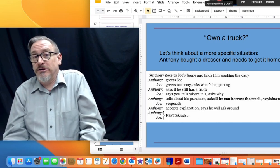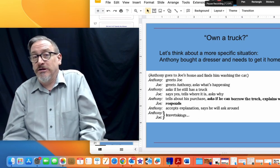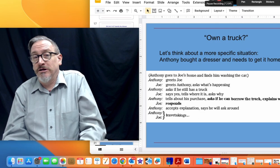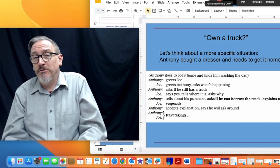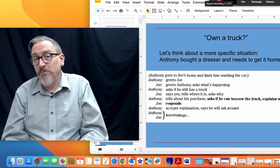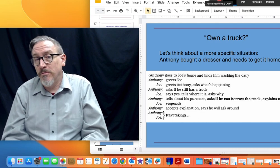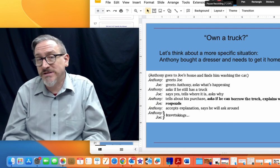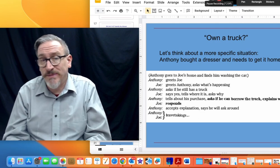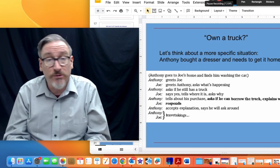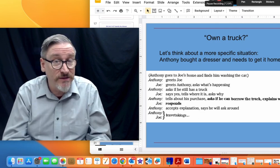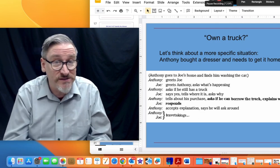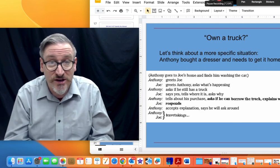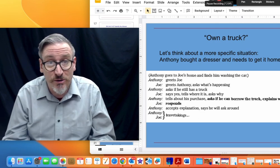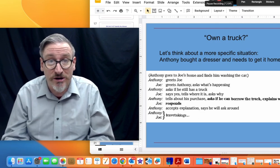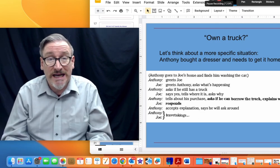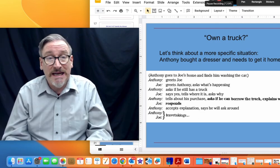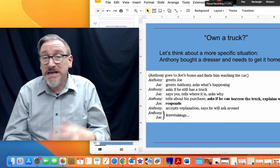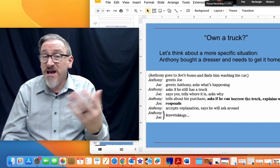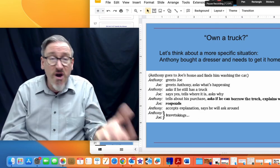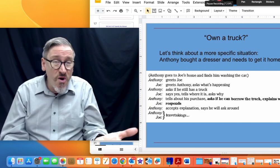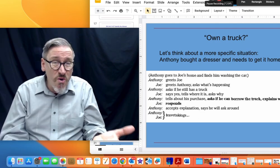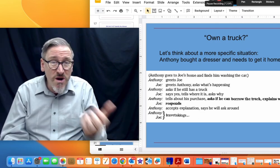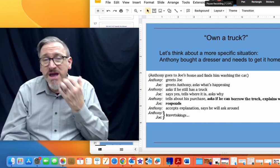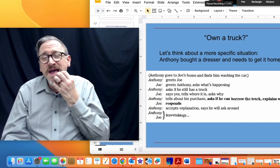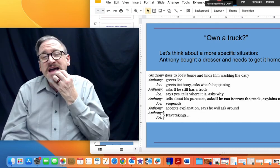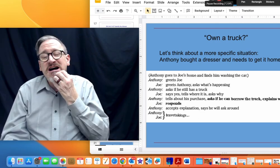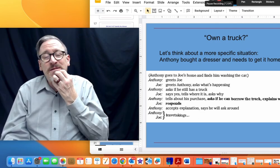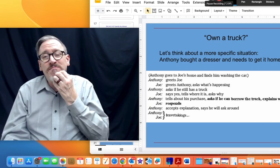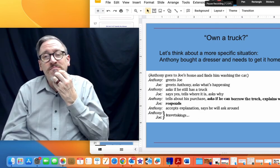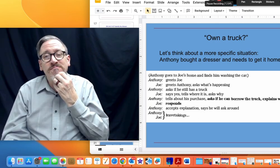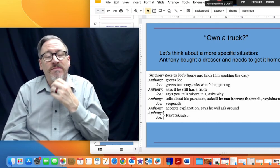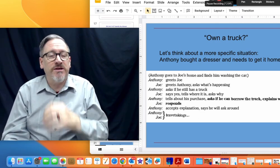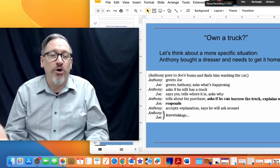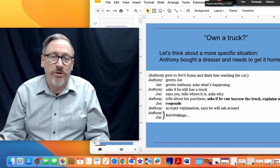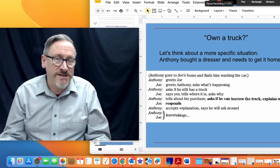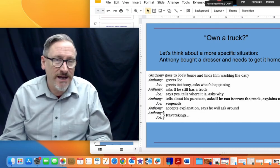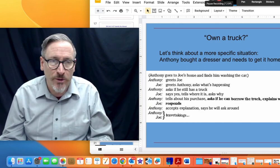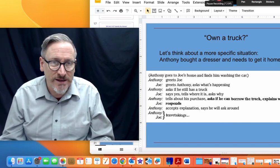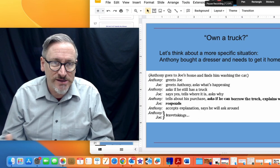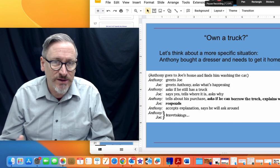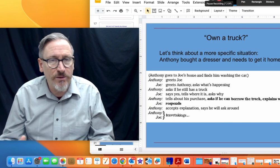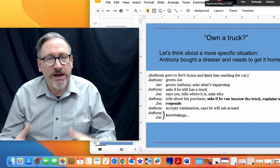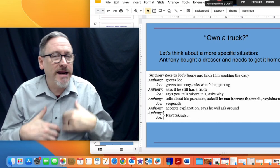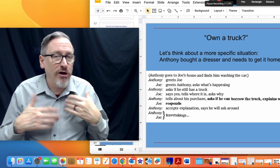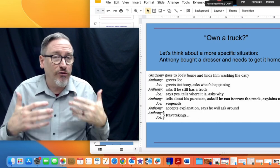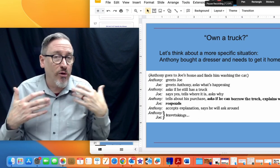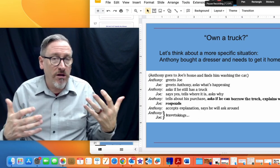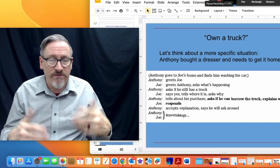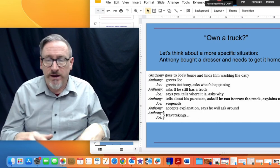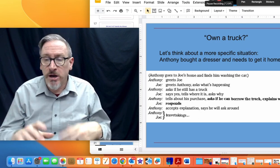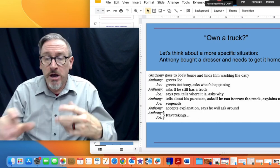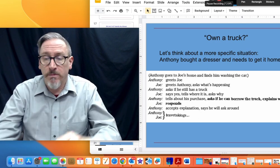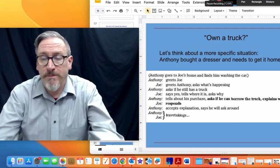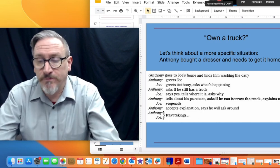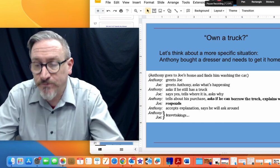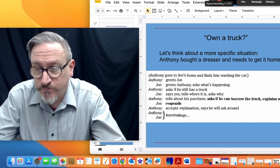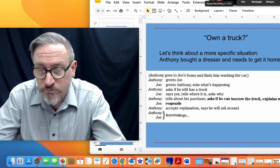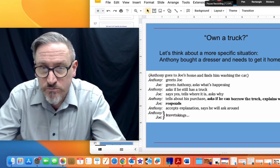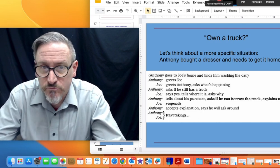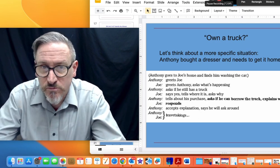And most of the people in this video are like, no. There's a homework assignment with this, so I don't want to kind of go through all of it.